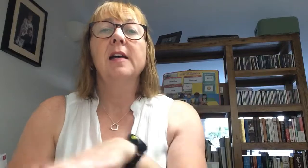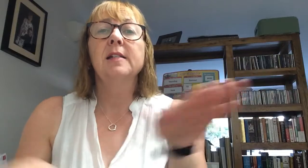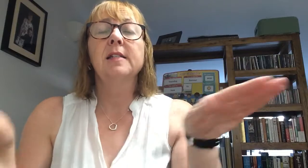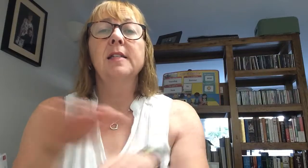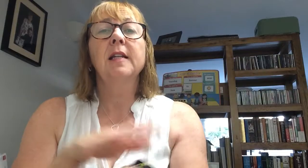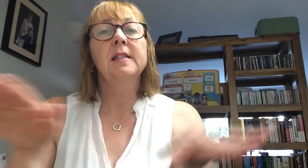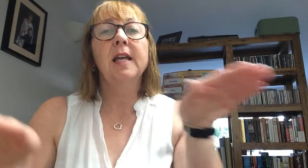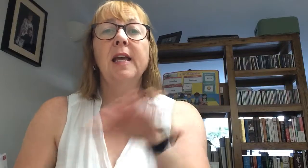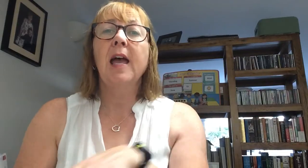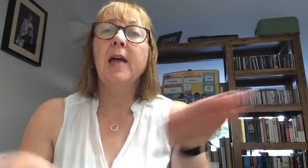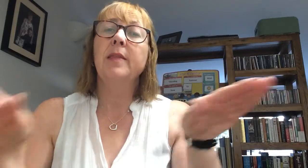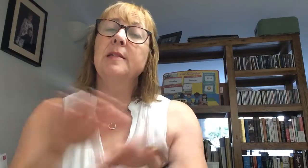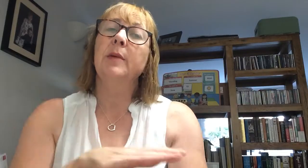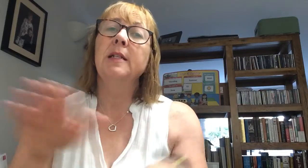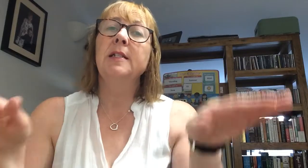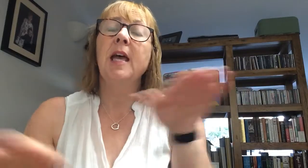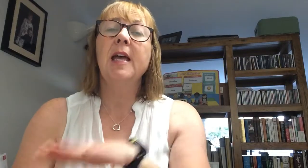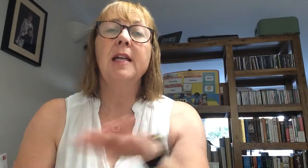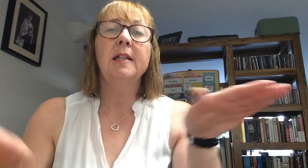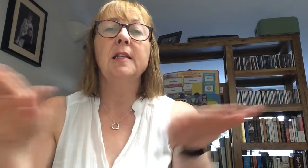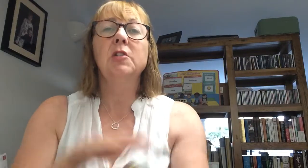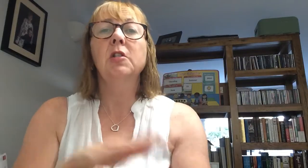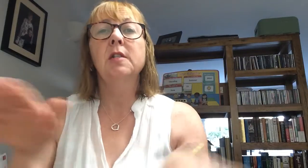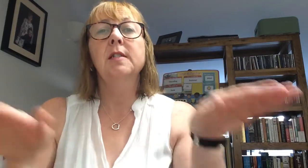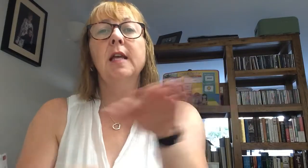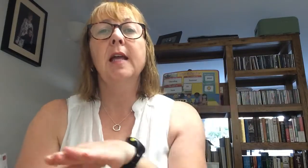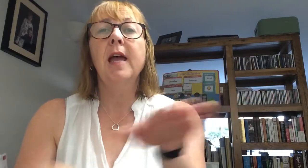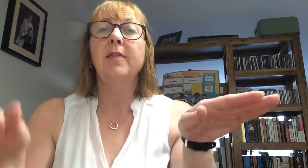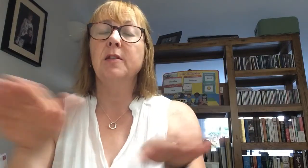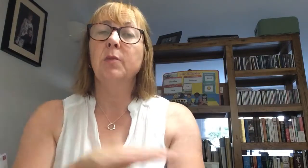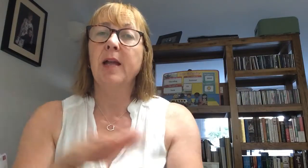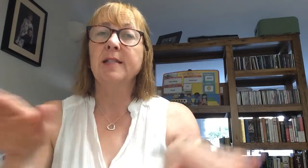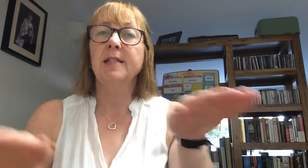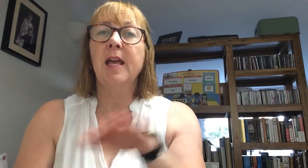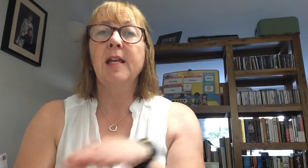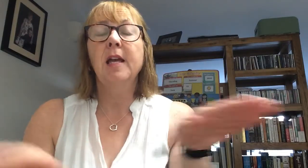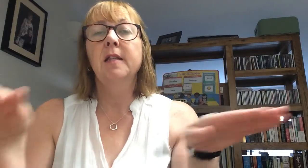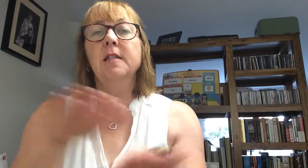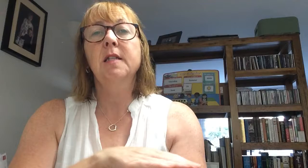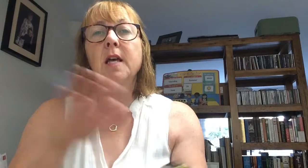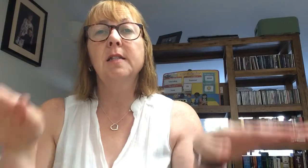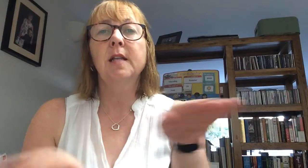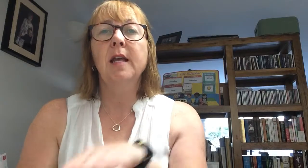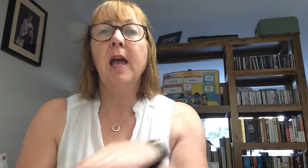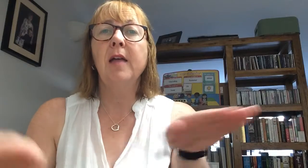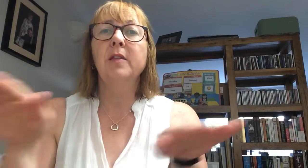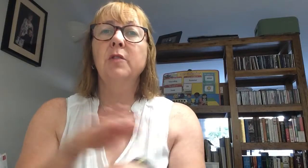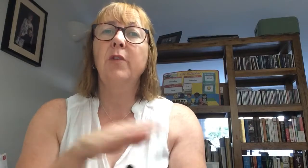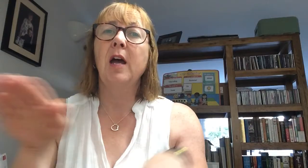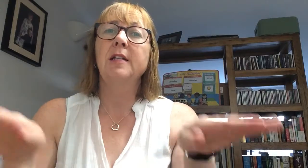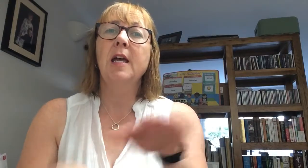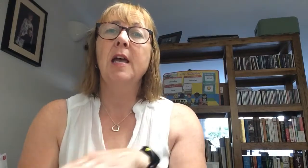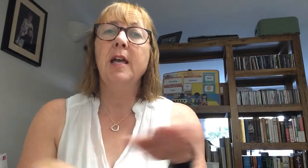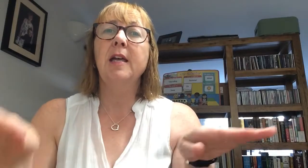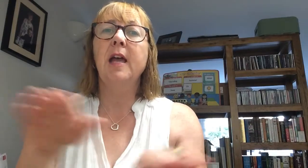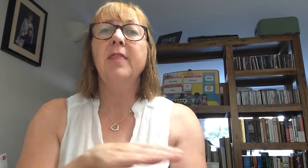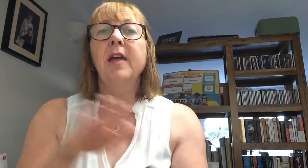There's Sunday and there's Monday, there's Tuesday and there's Wednesday, there's Thursday and there's Friday, and then